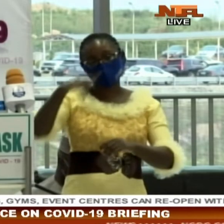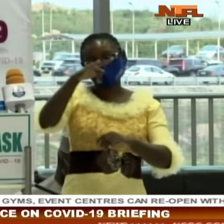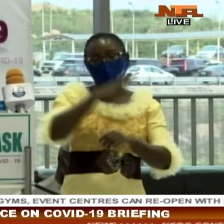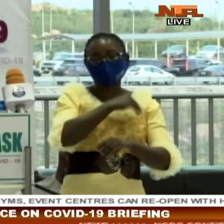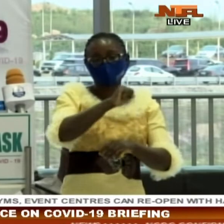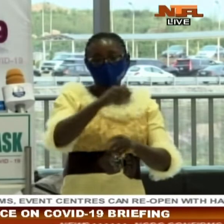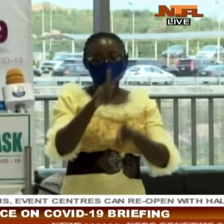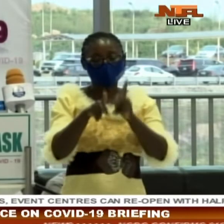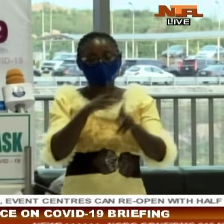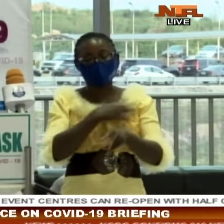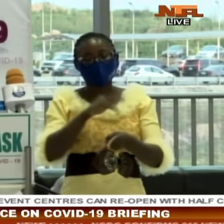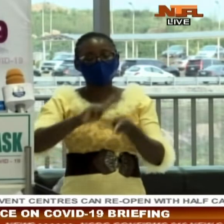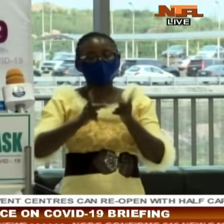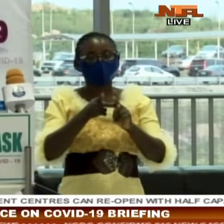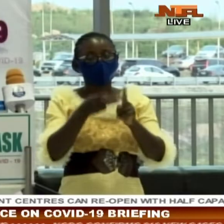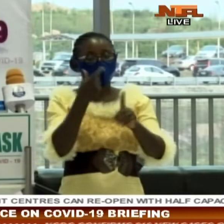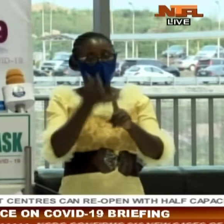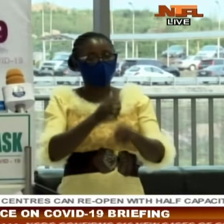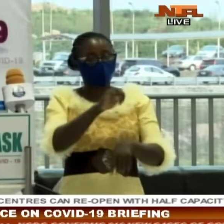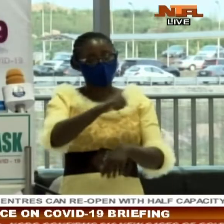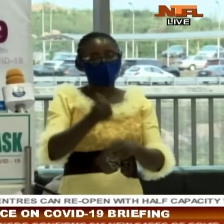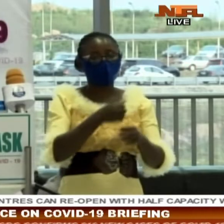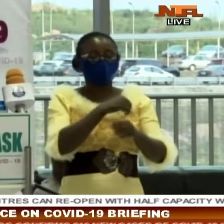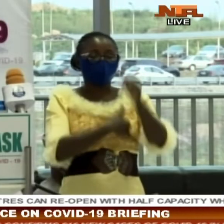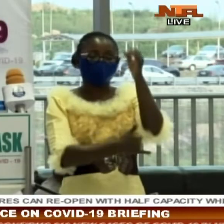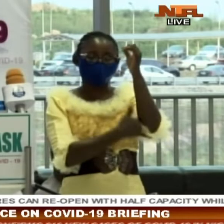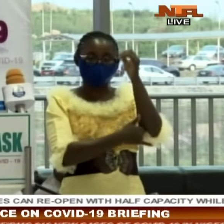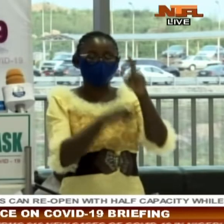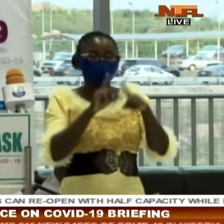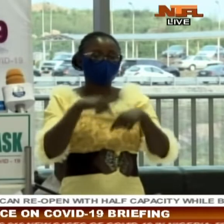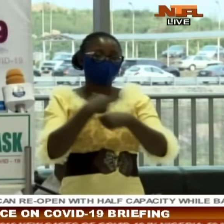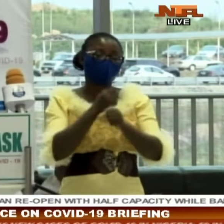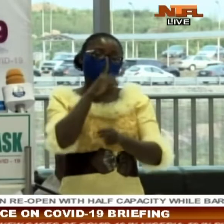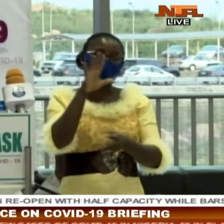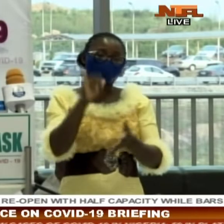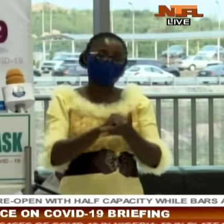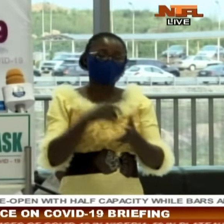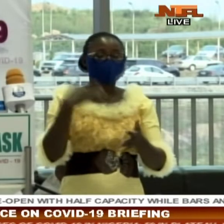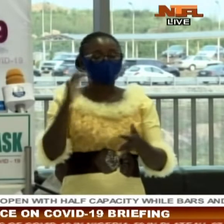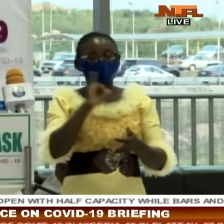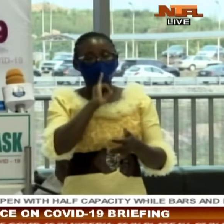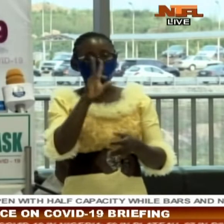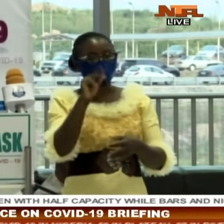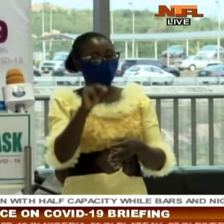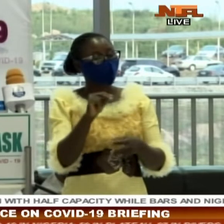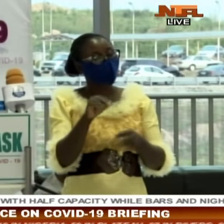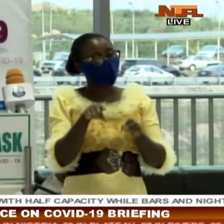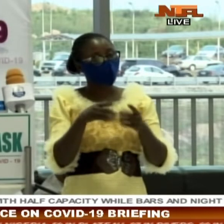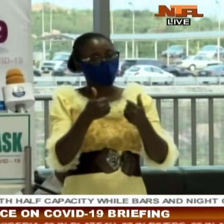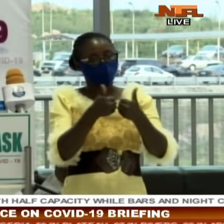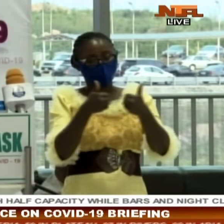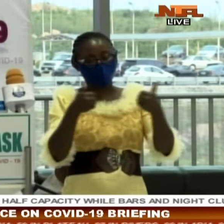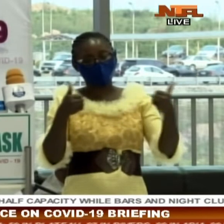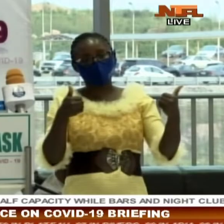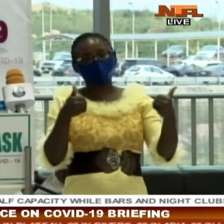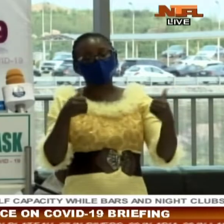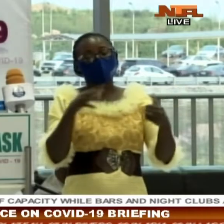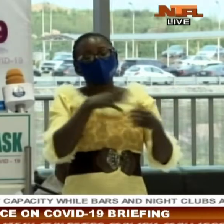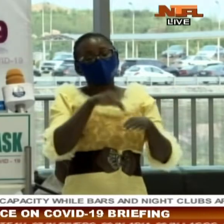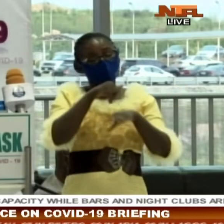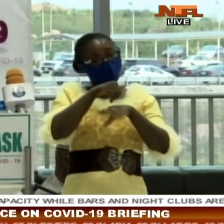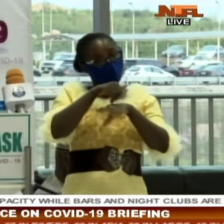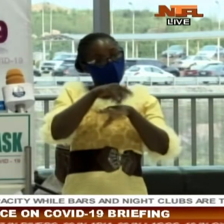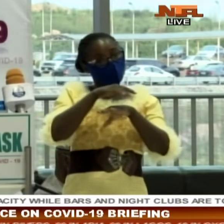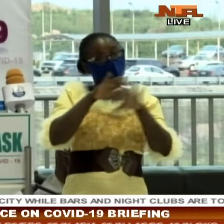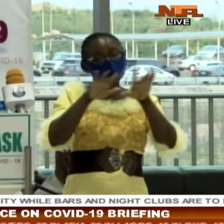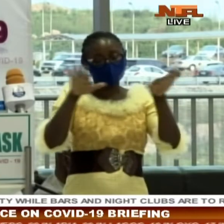also our partners from outside the country, other countries, to make sure that there is no spread of COVID across